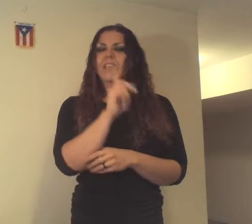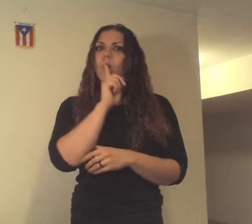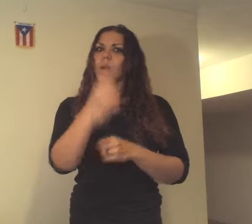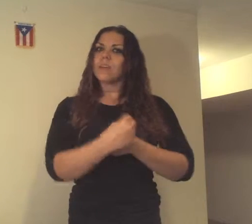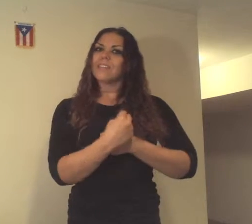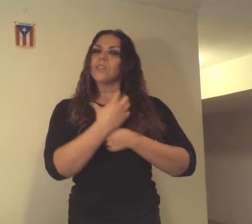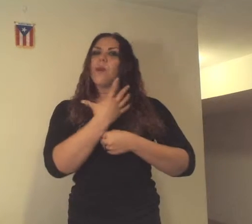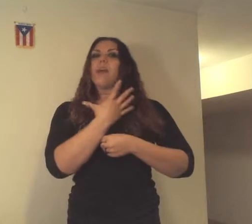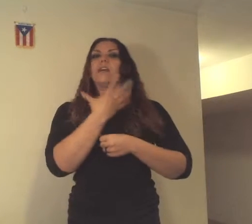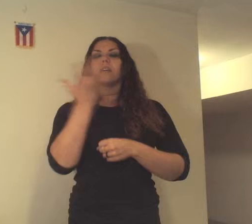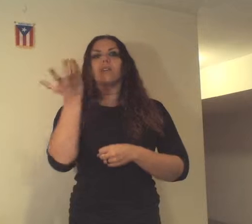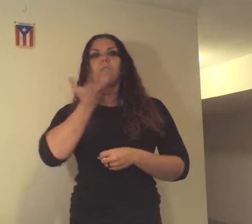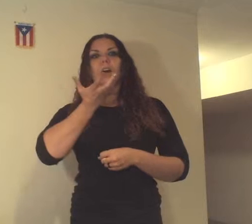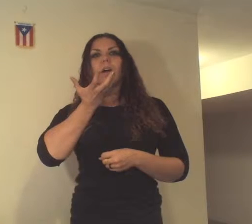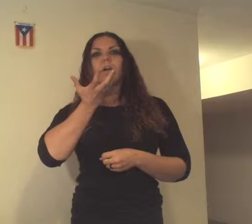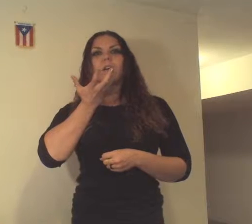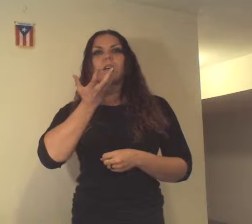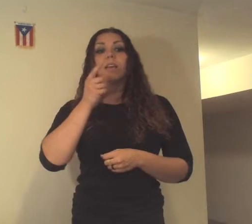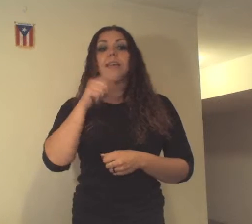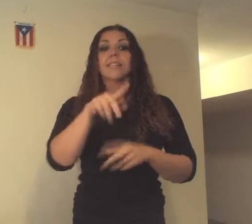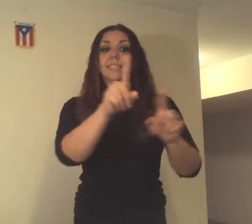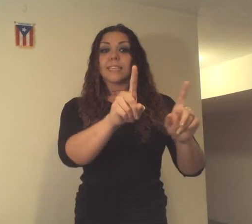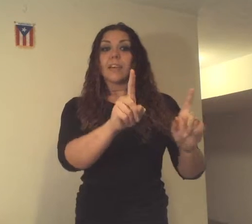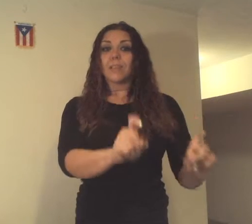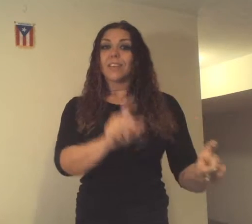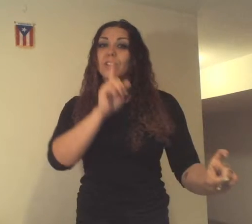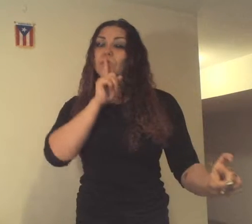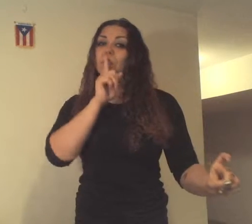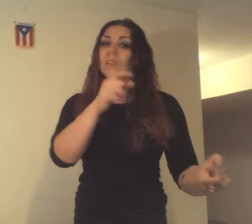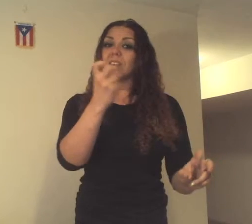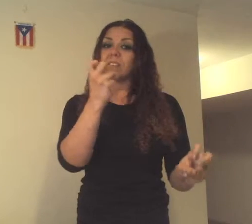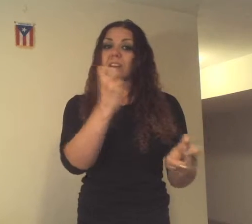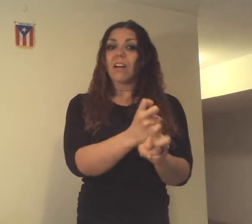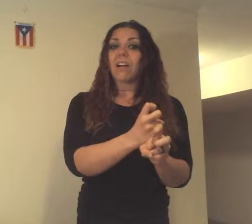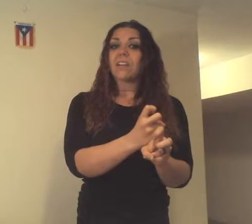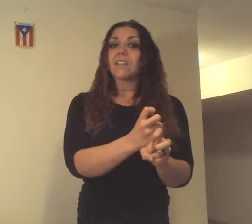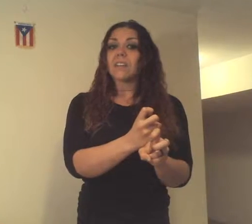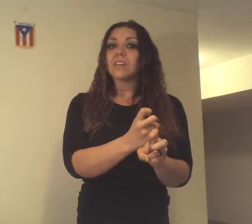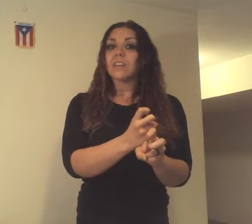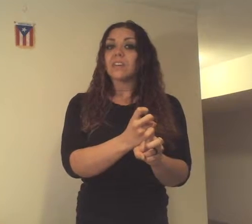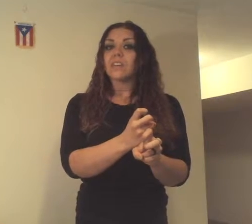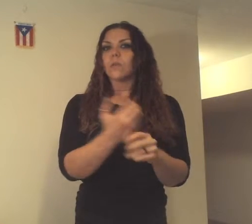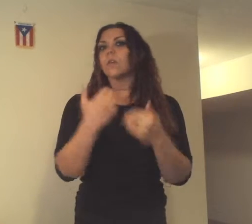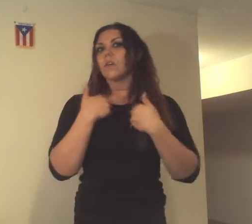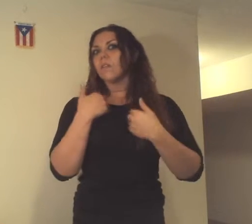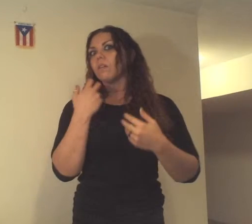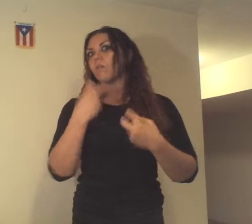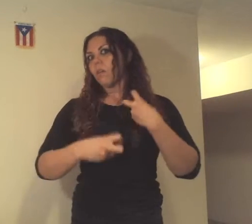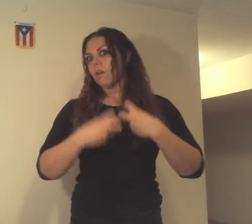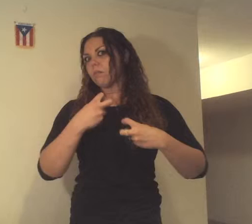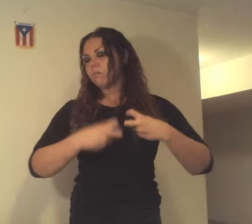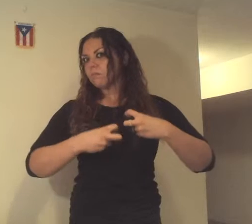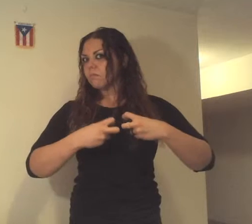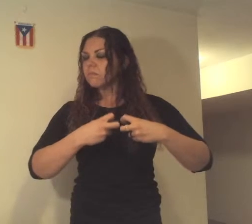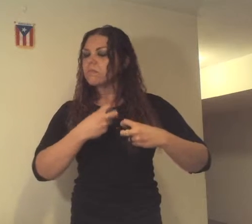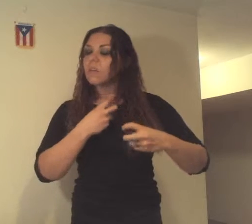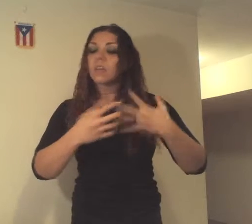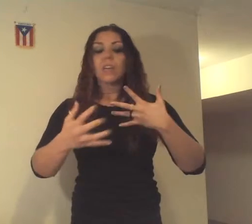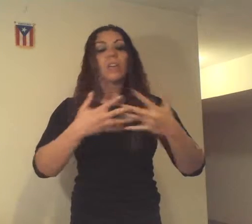this examination, which is really hard, we have a problem. people who say they speak